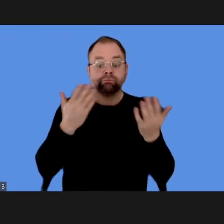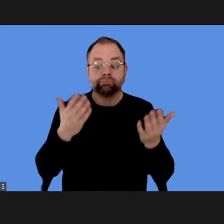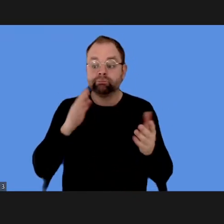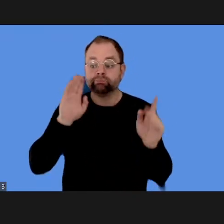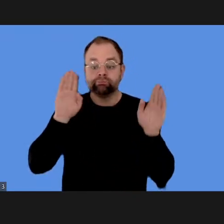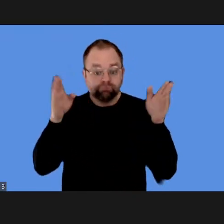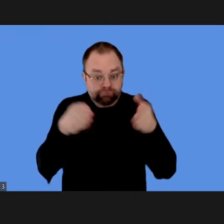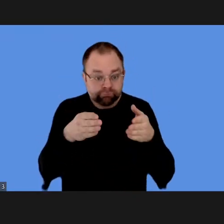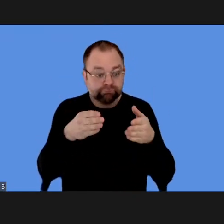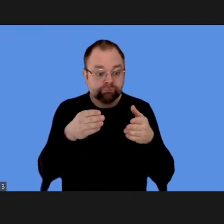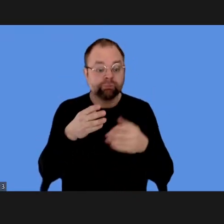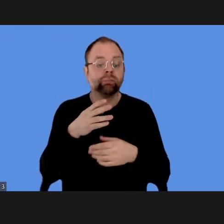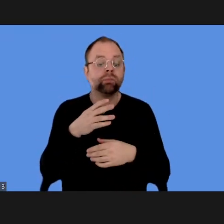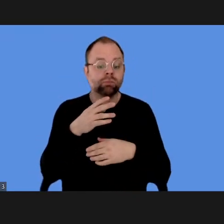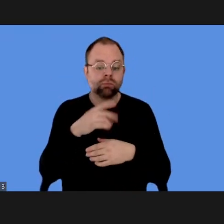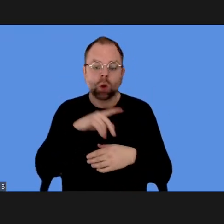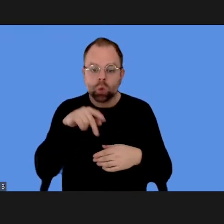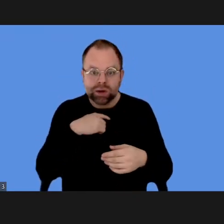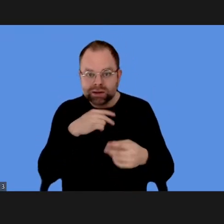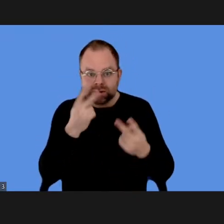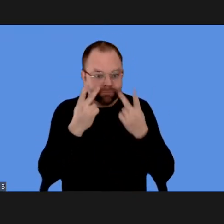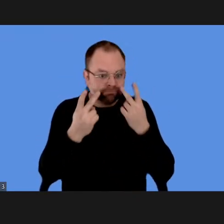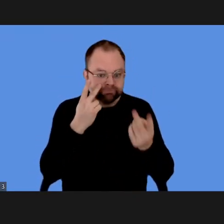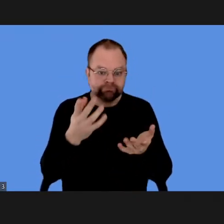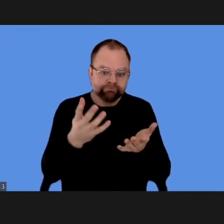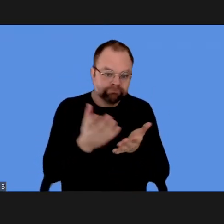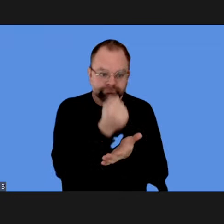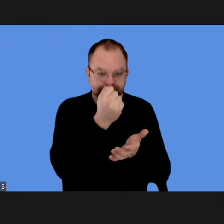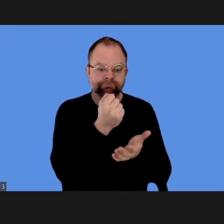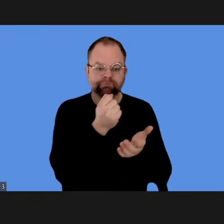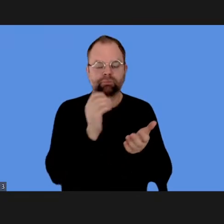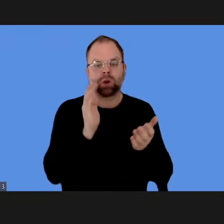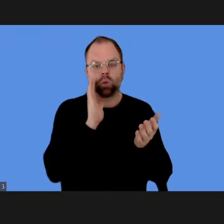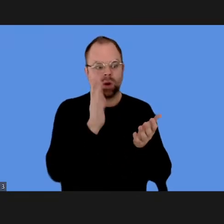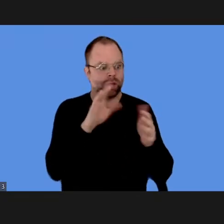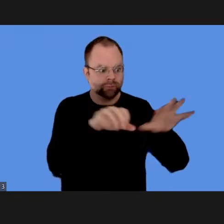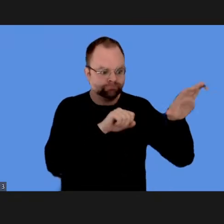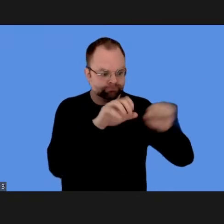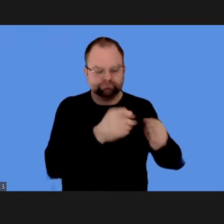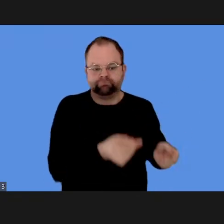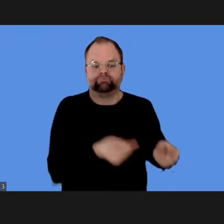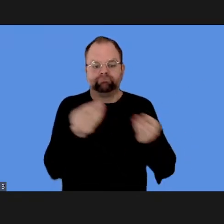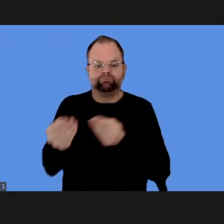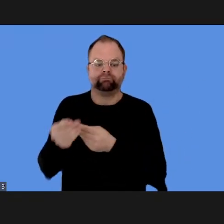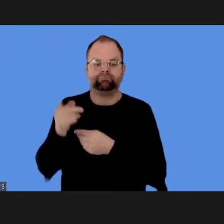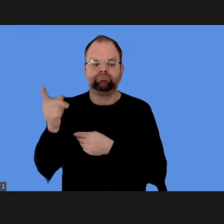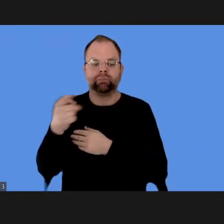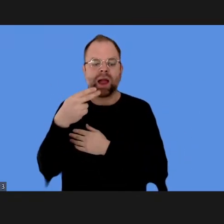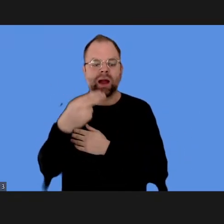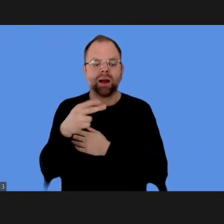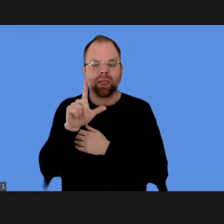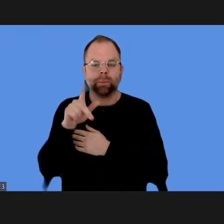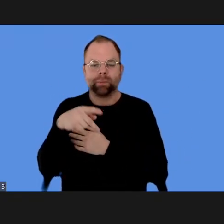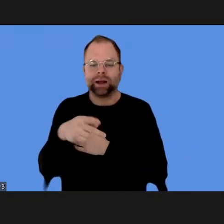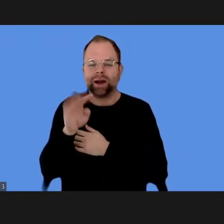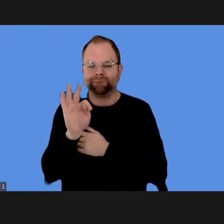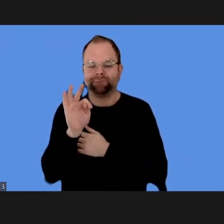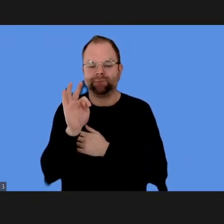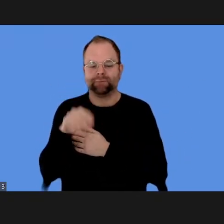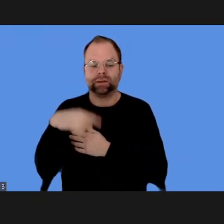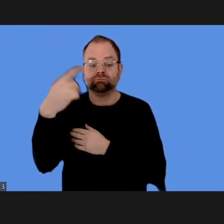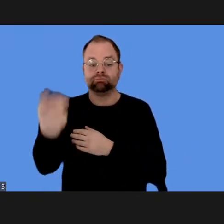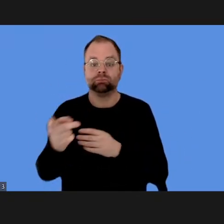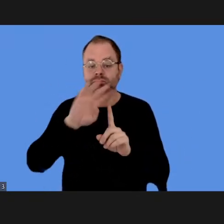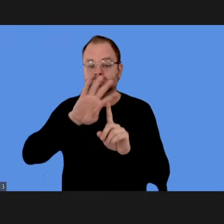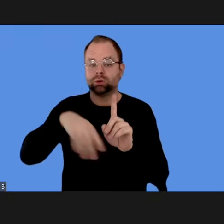element that we think is important is to build strong data culture and statistical capacity for youth. Why?